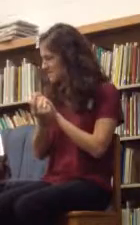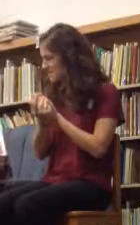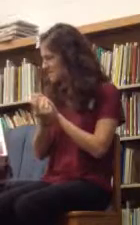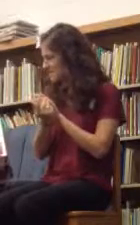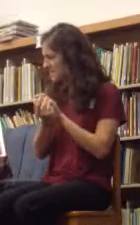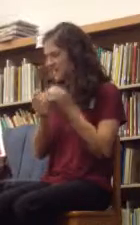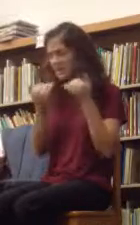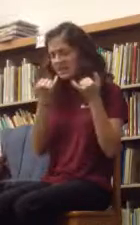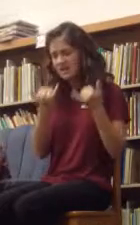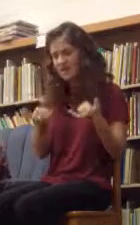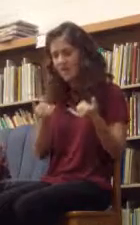nothing happened,